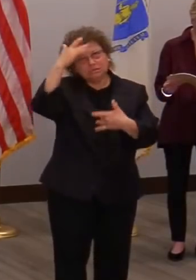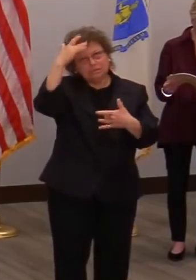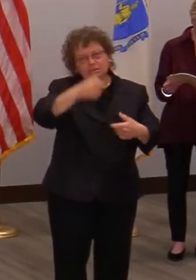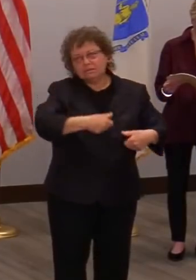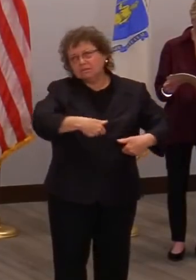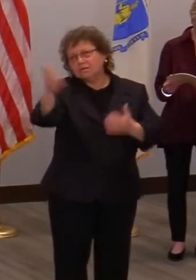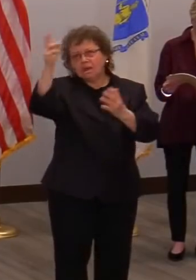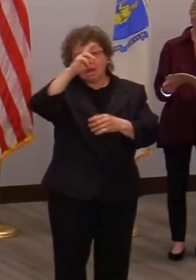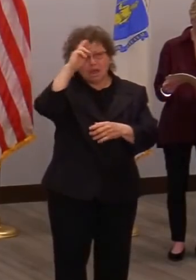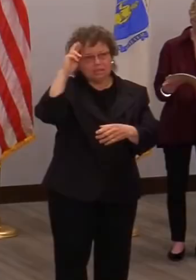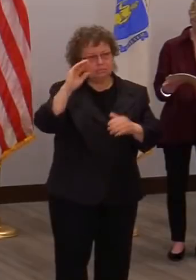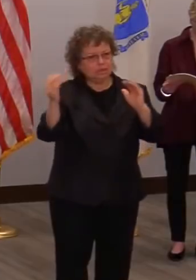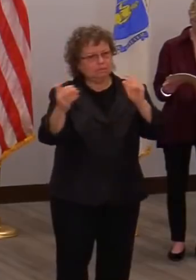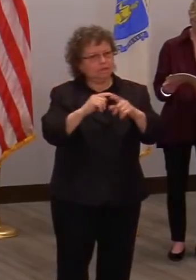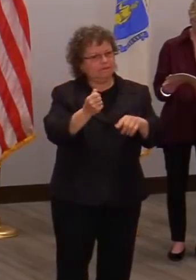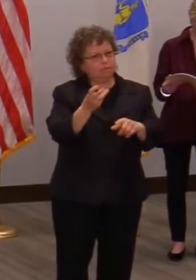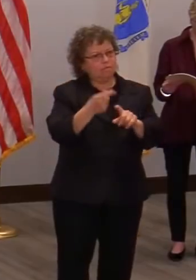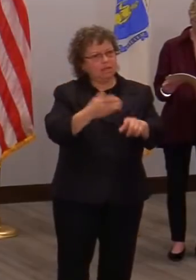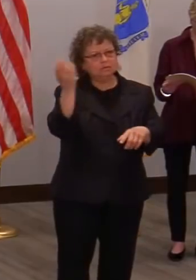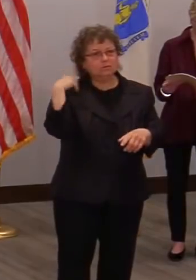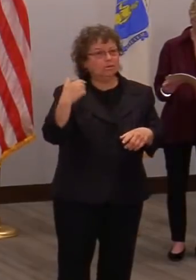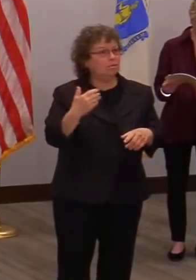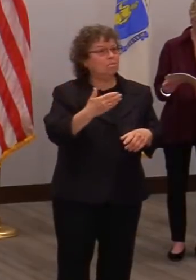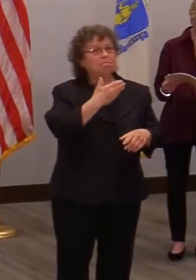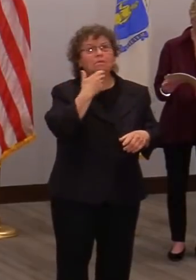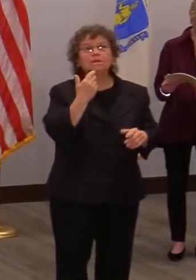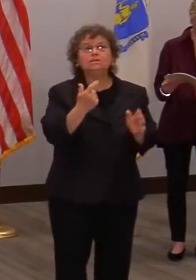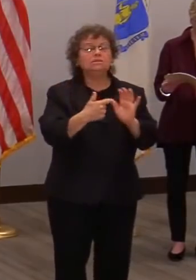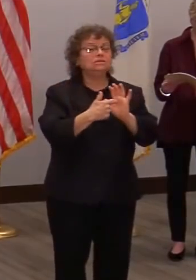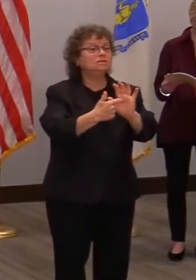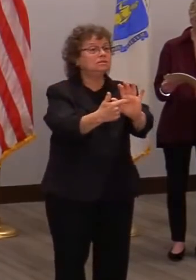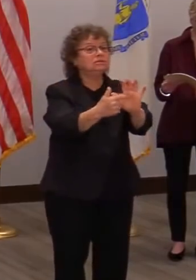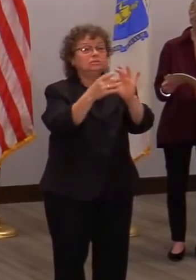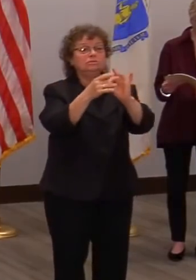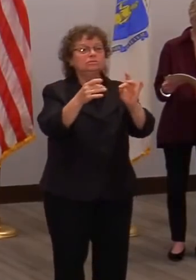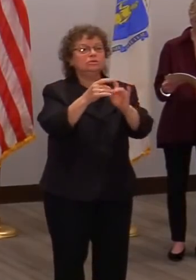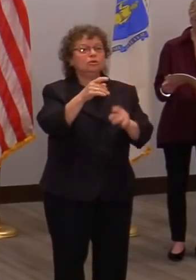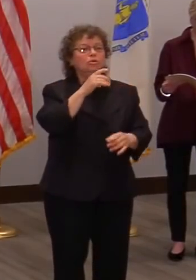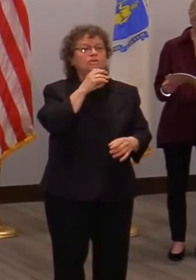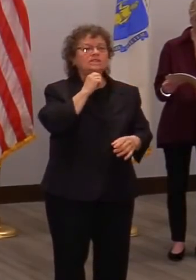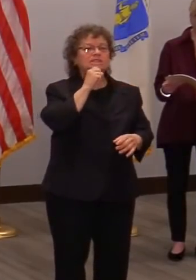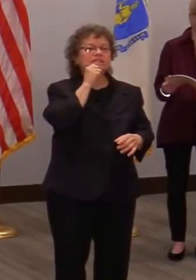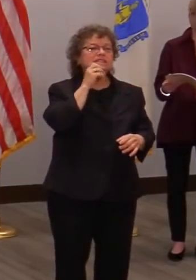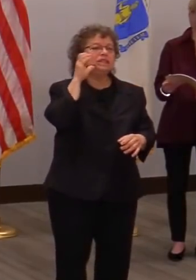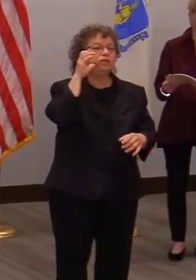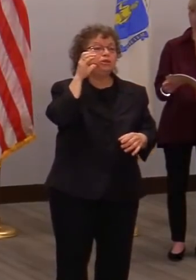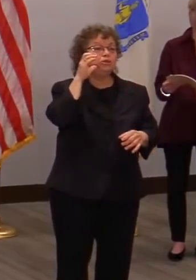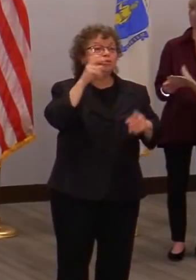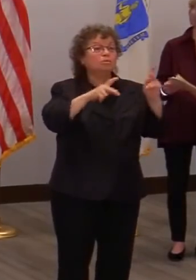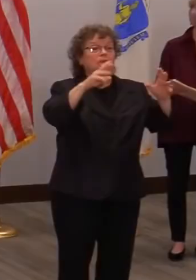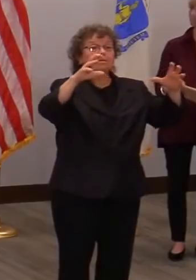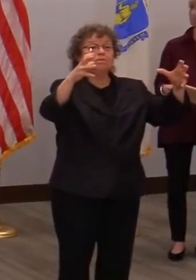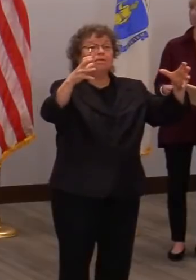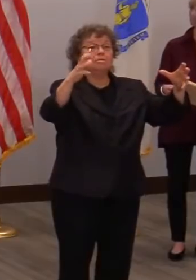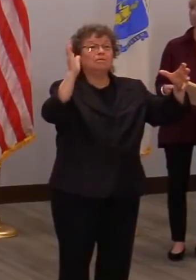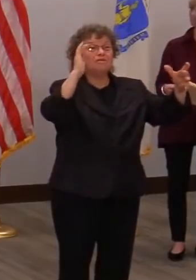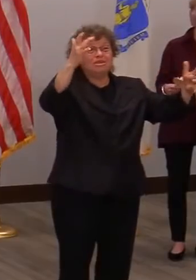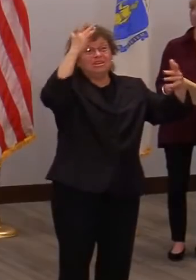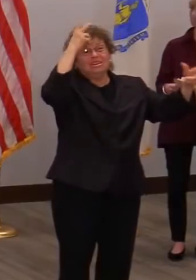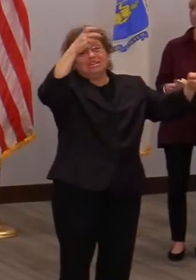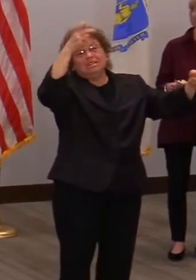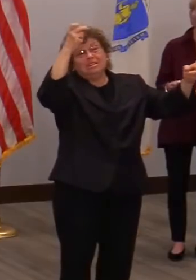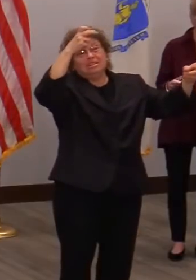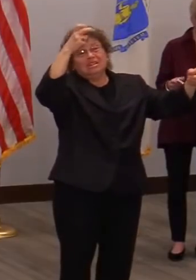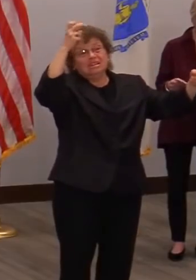few months ago. The best example of all of this is the senior population, whose number of case counts and